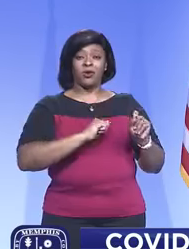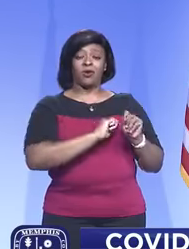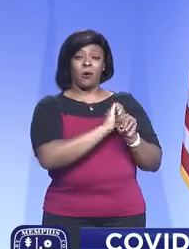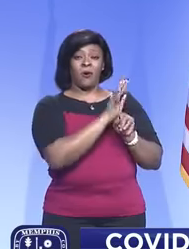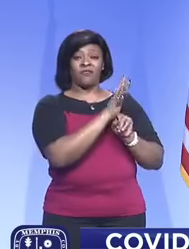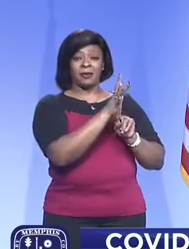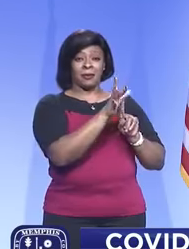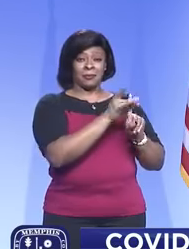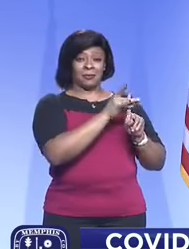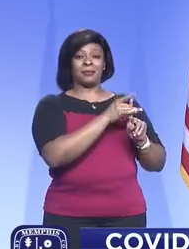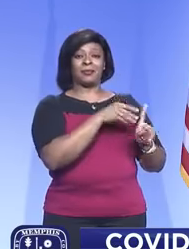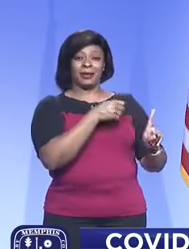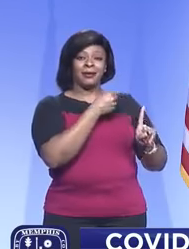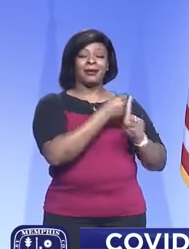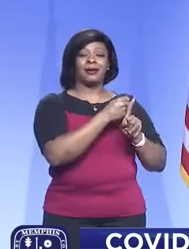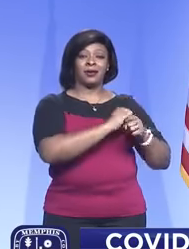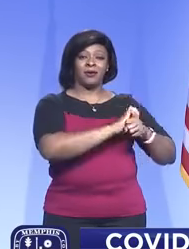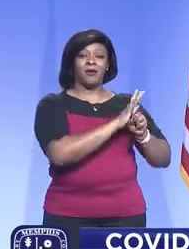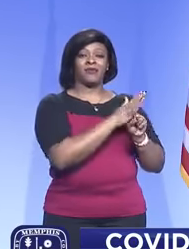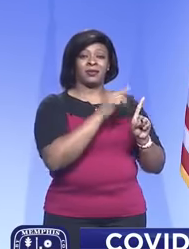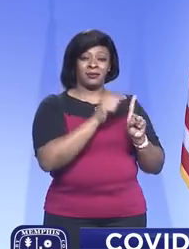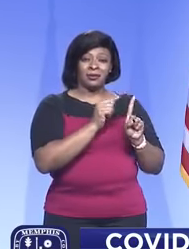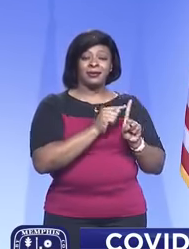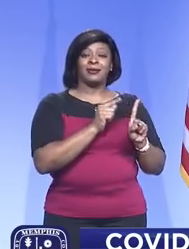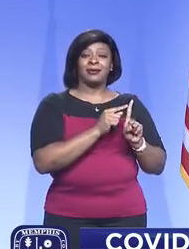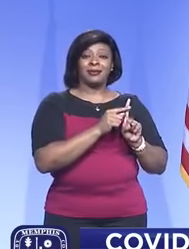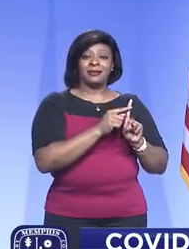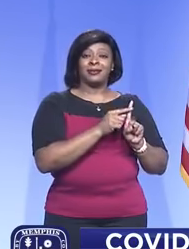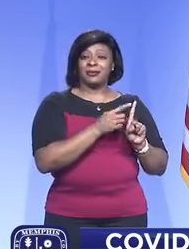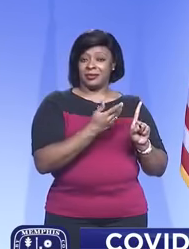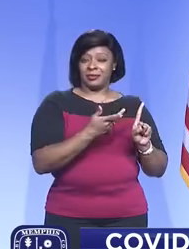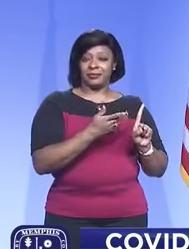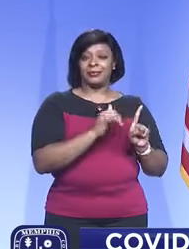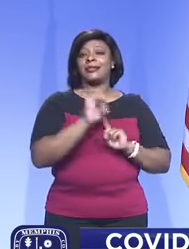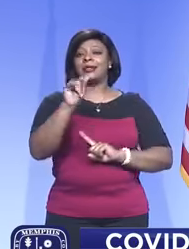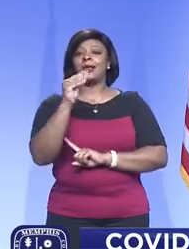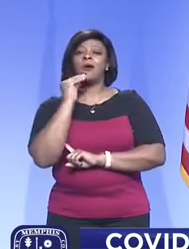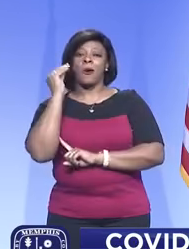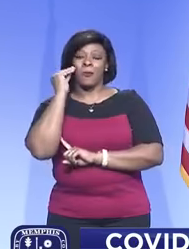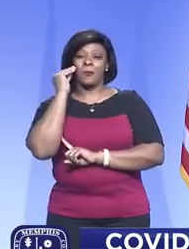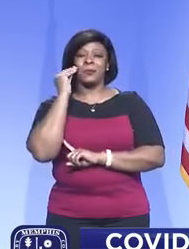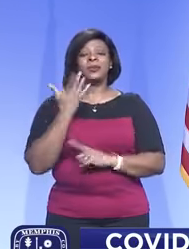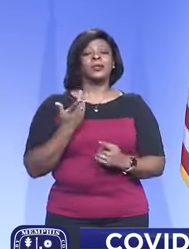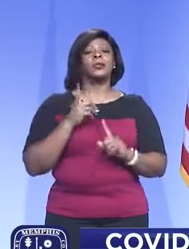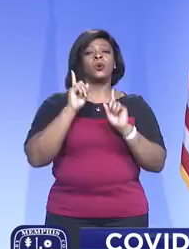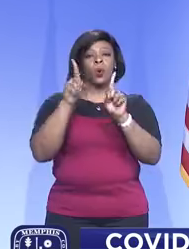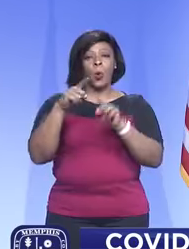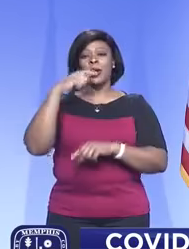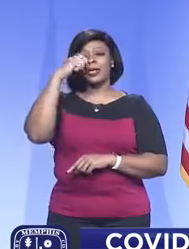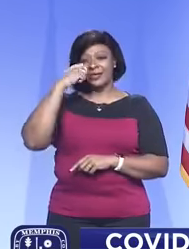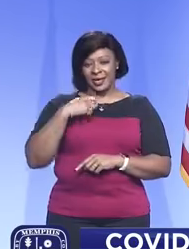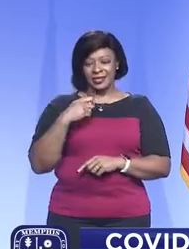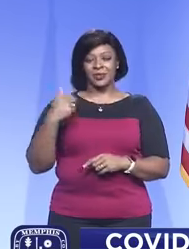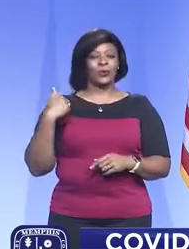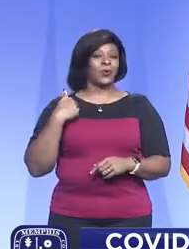been diagnosed with COVID-19, stay home. Go get tested. We have